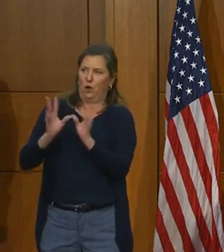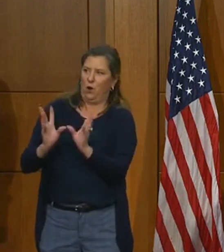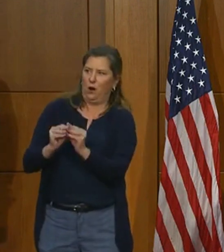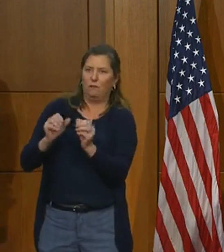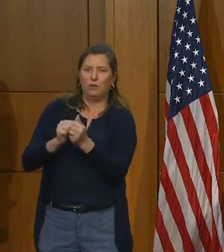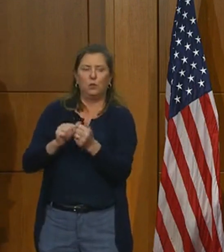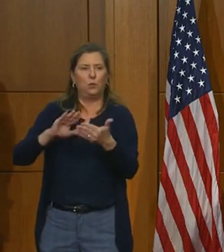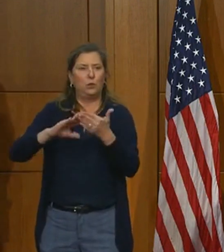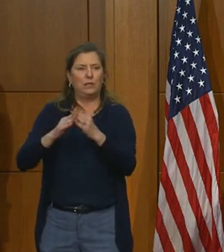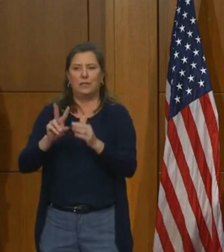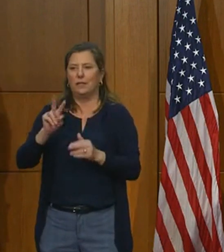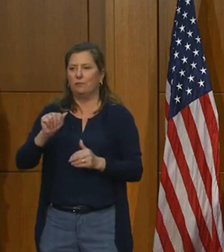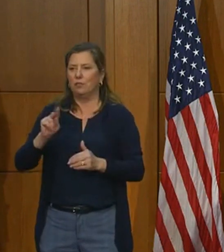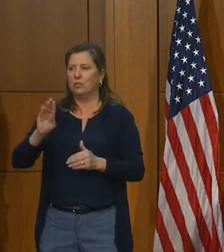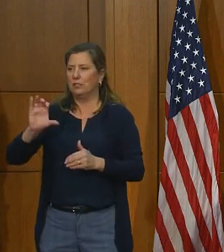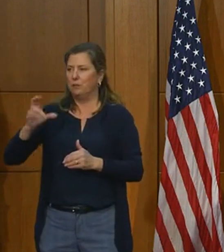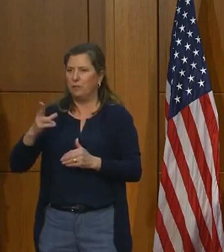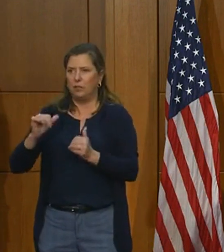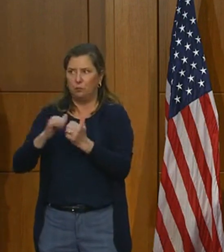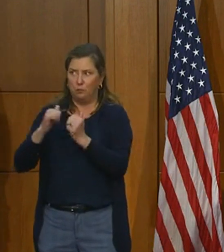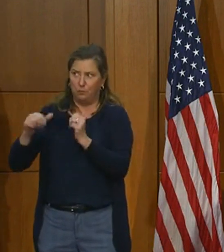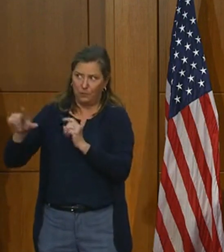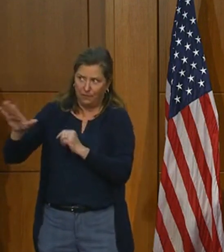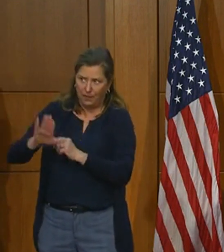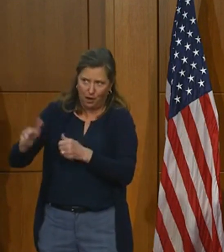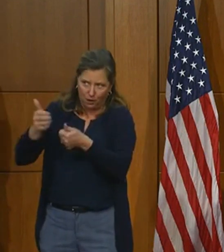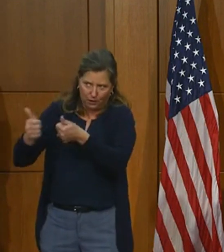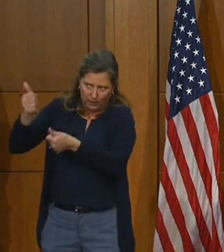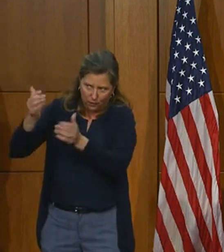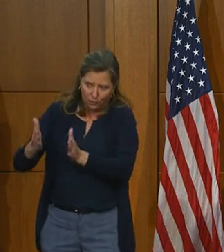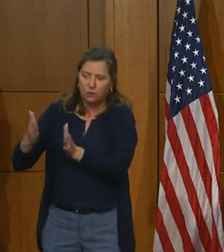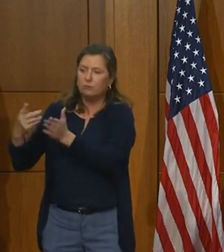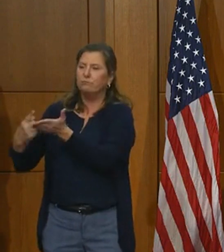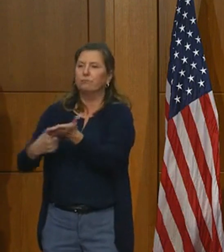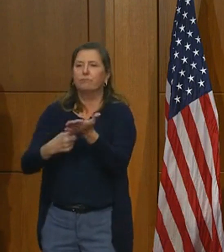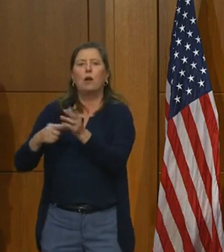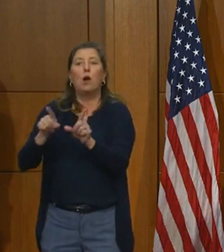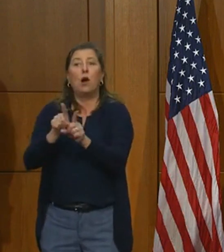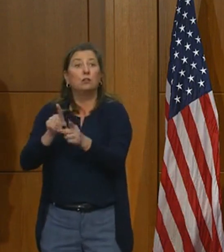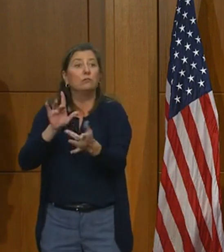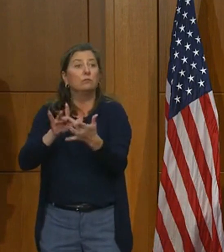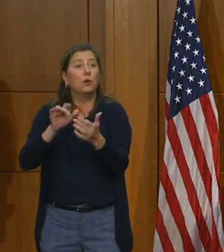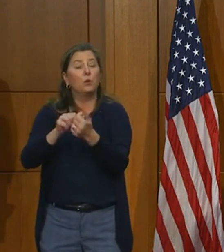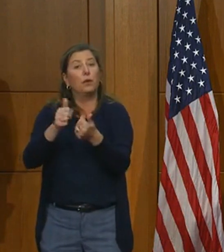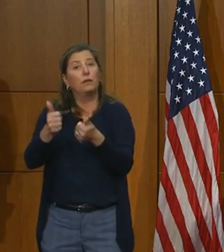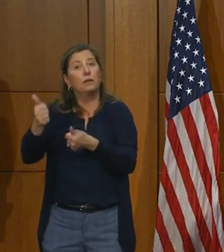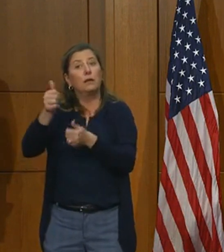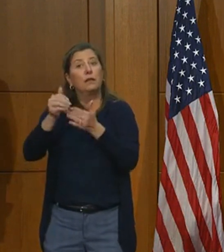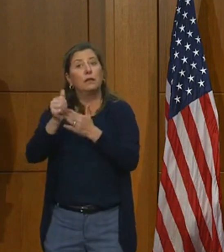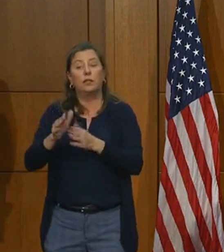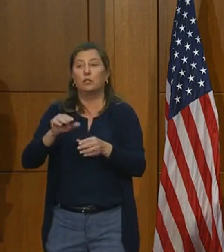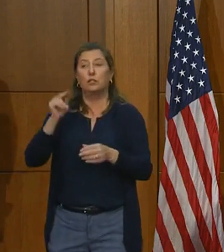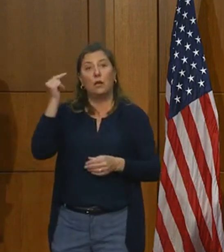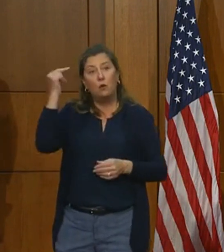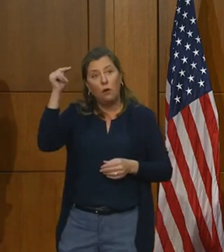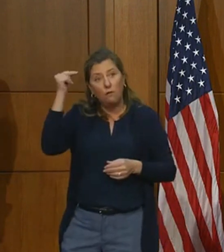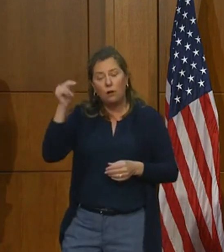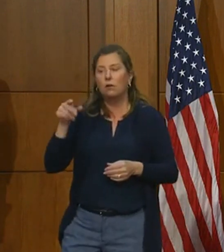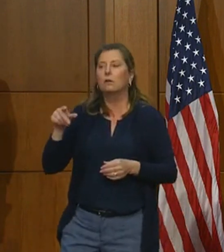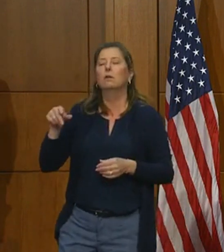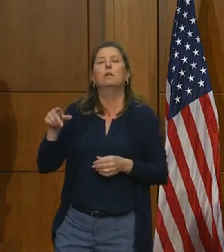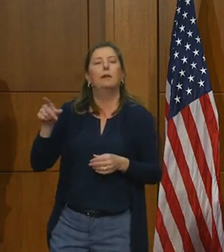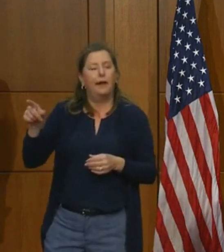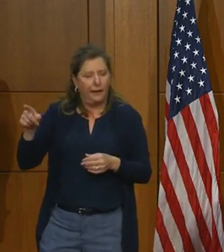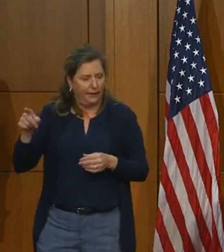City of Virginia Beach and their leaders. We've also been in touch with the leaders in Norfolk, for example. They have